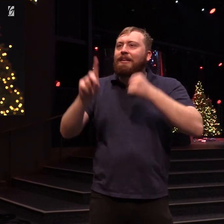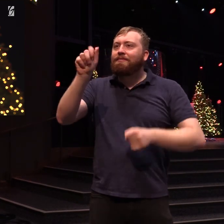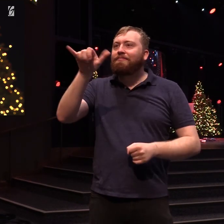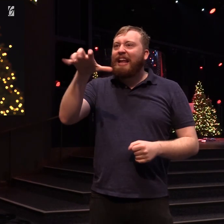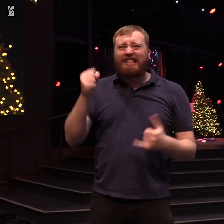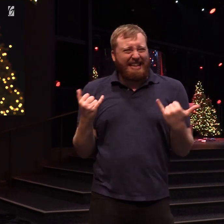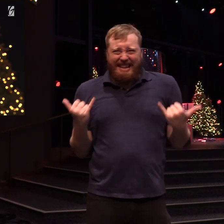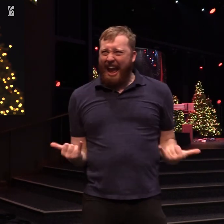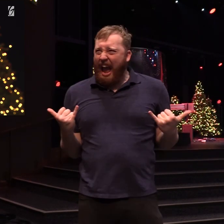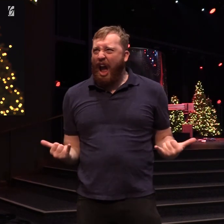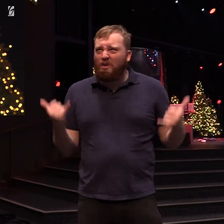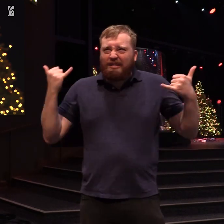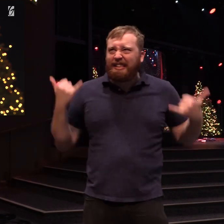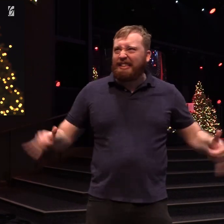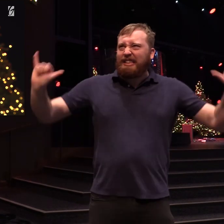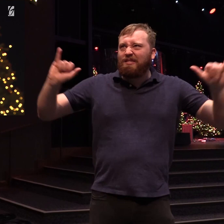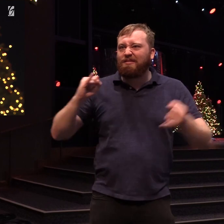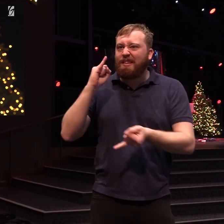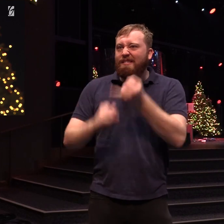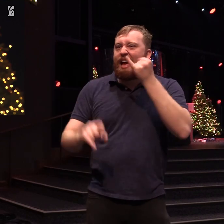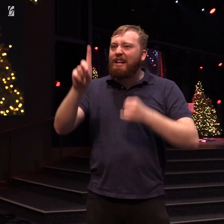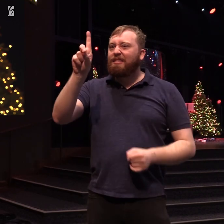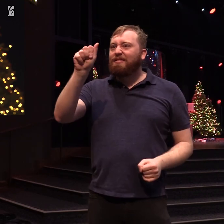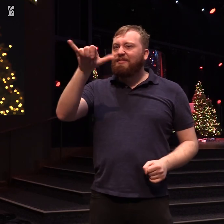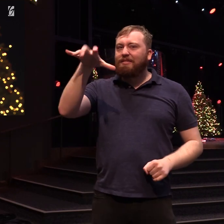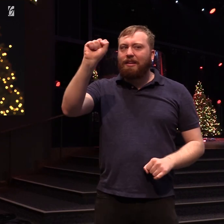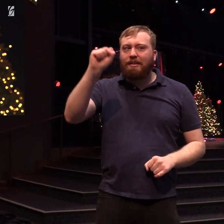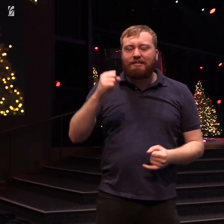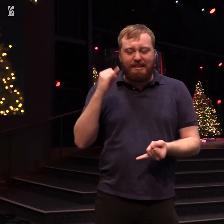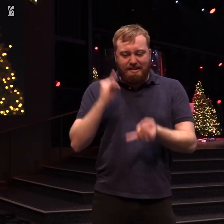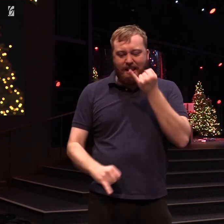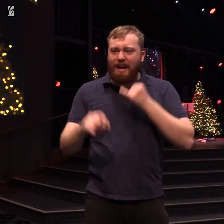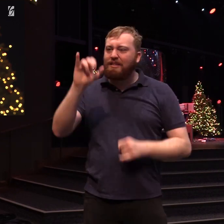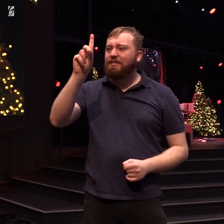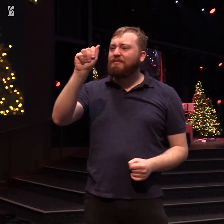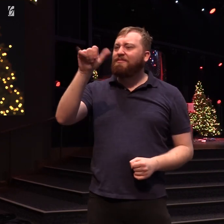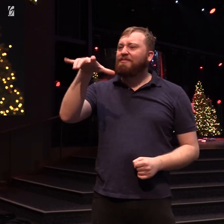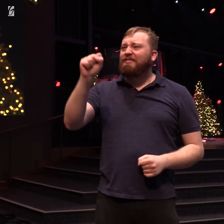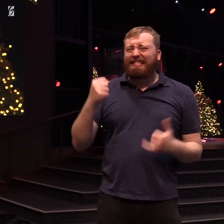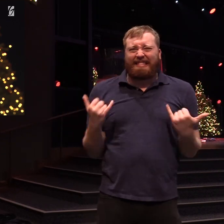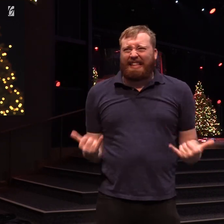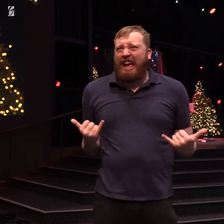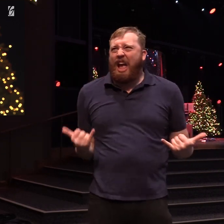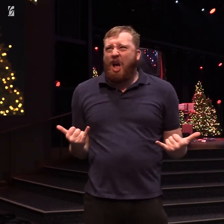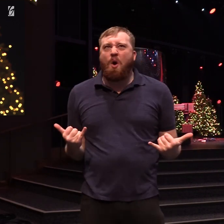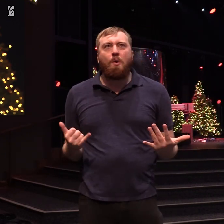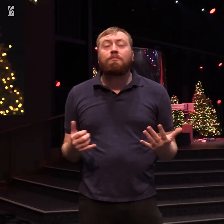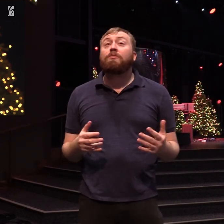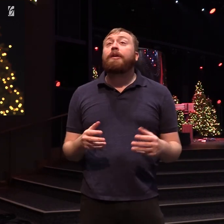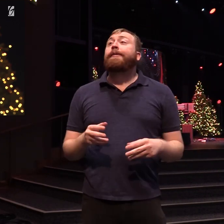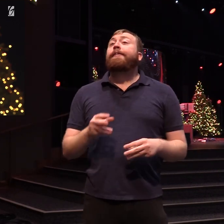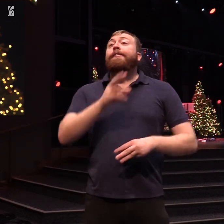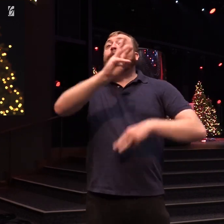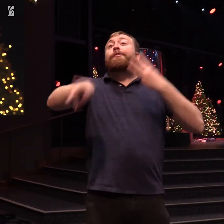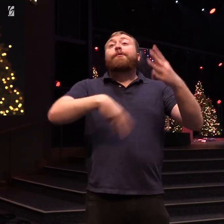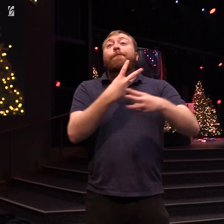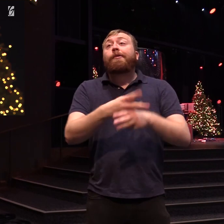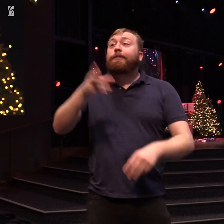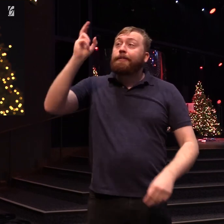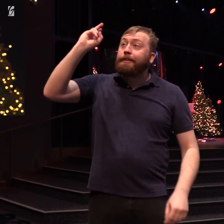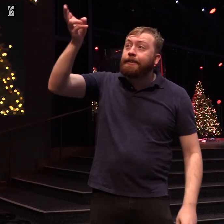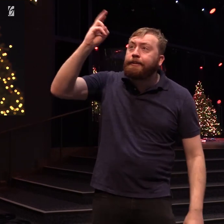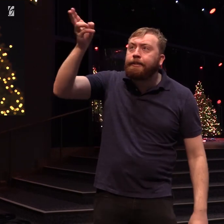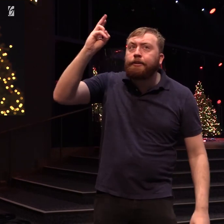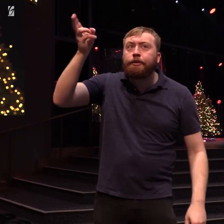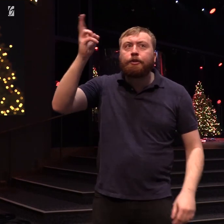last days. These are the last days. The history of the world is not, as some have